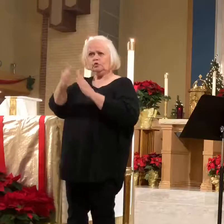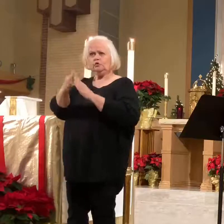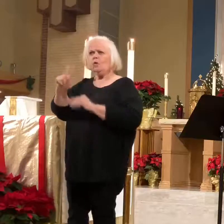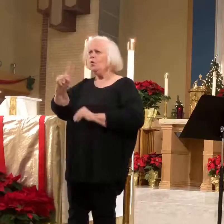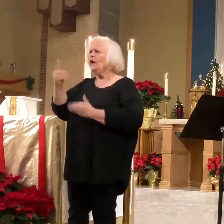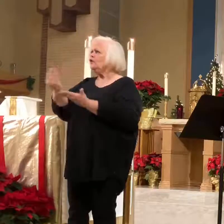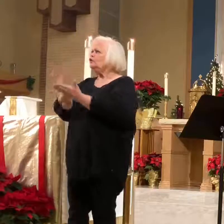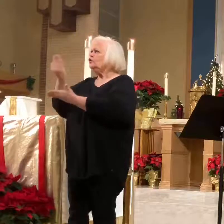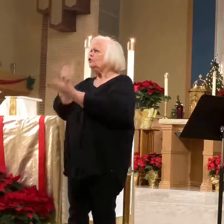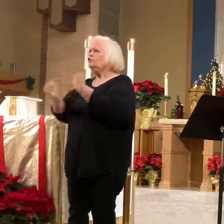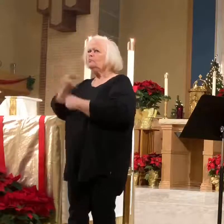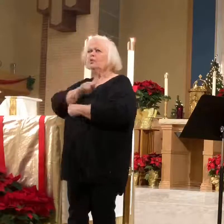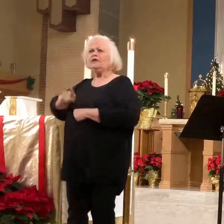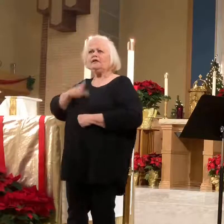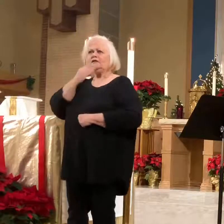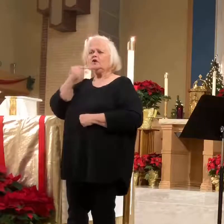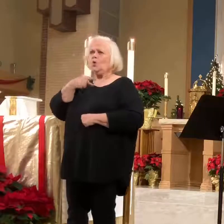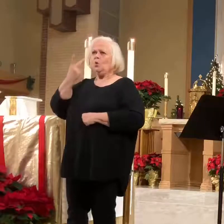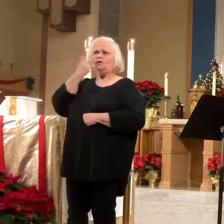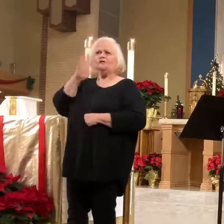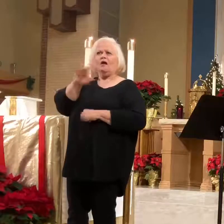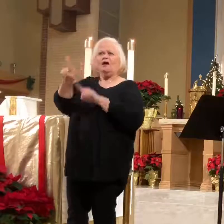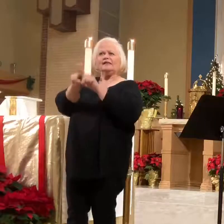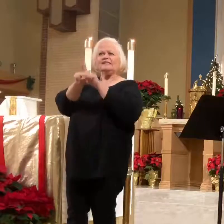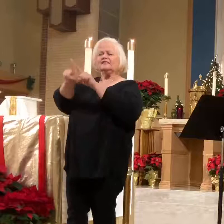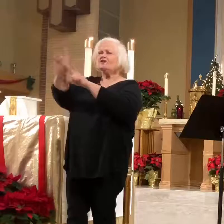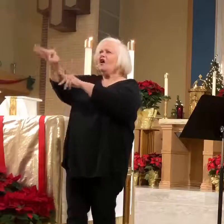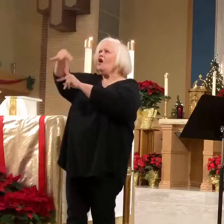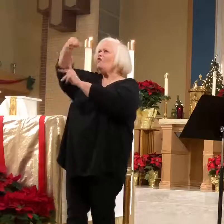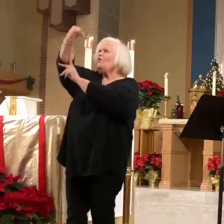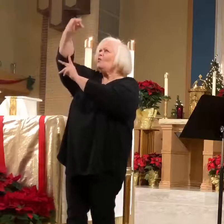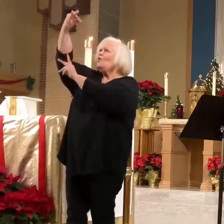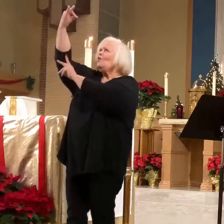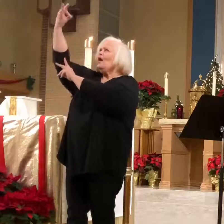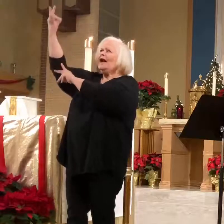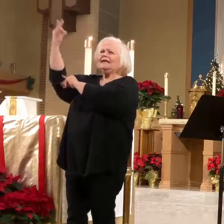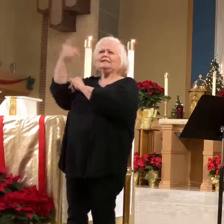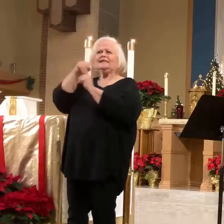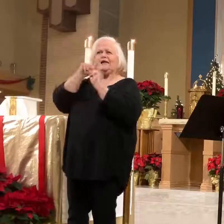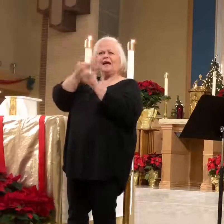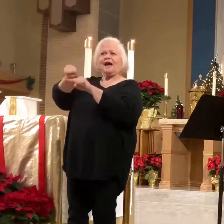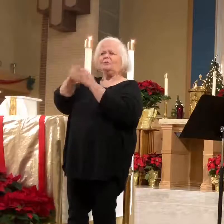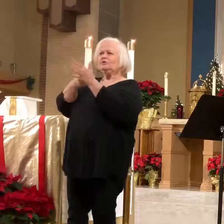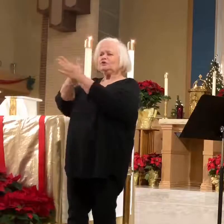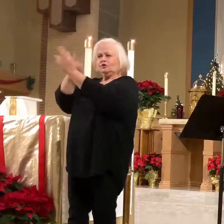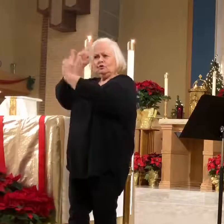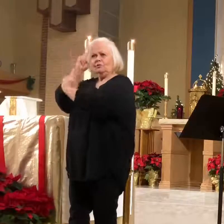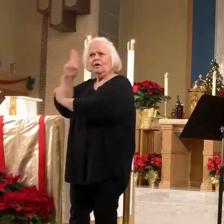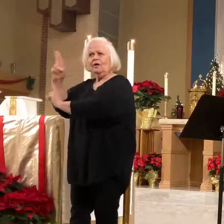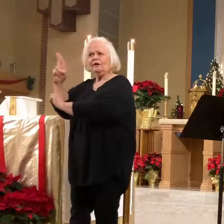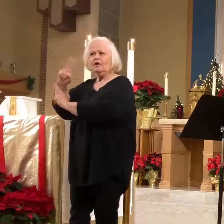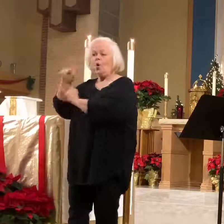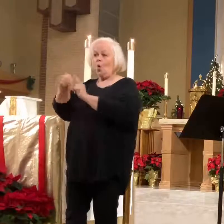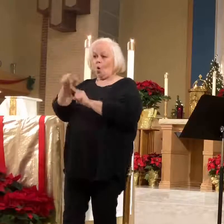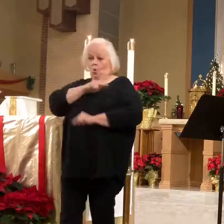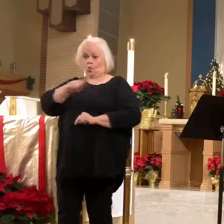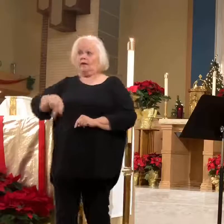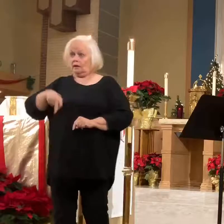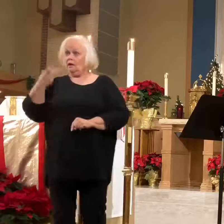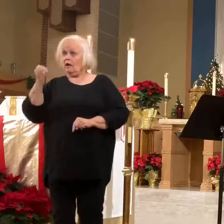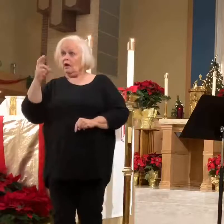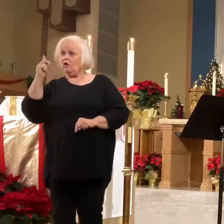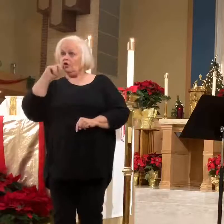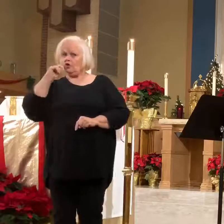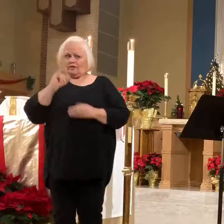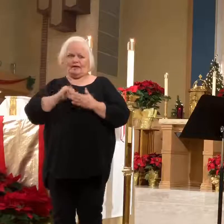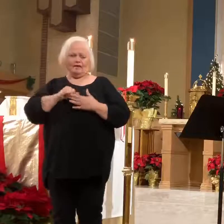the Jews? We saw his star at its rising and have come to do him homage." When King Herod heard this, he